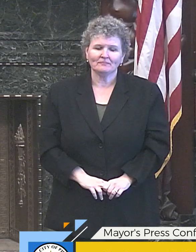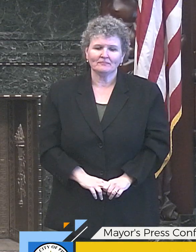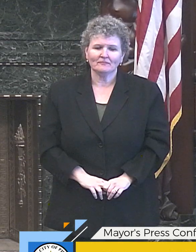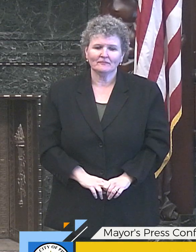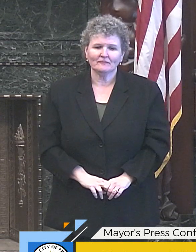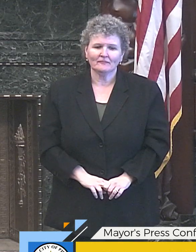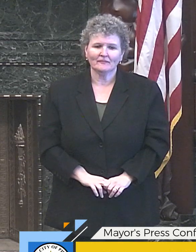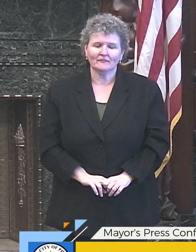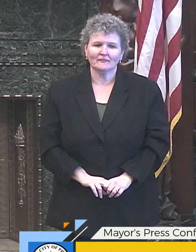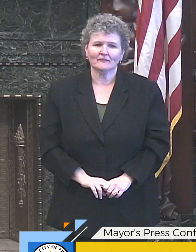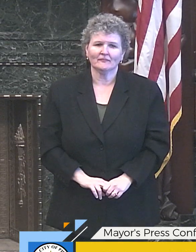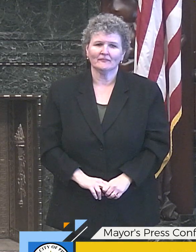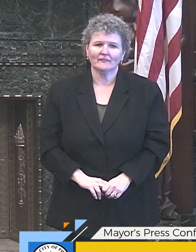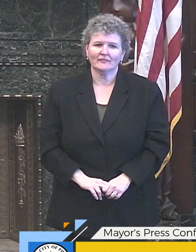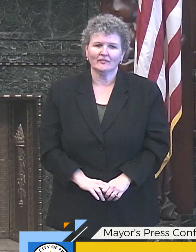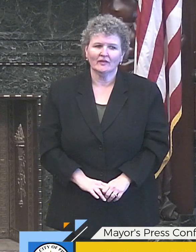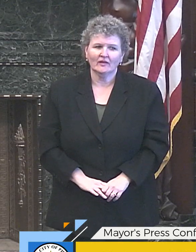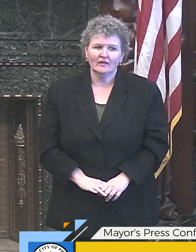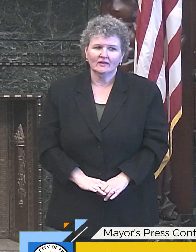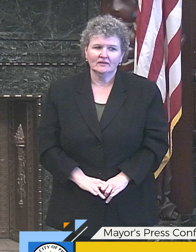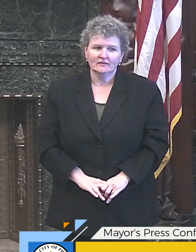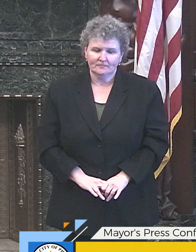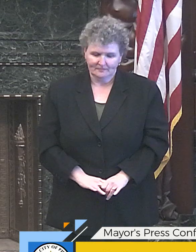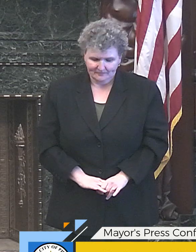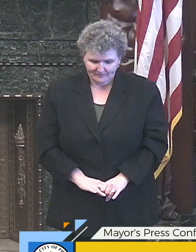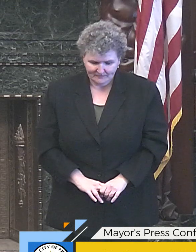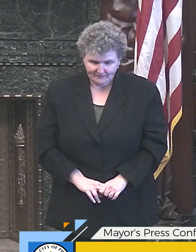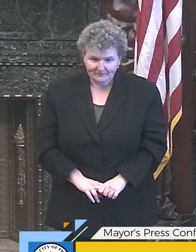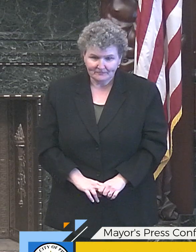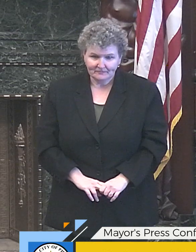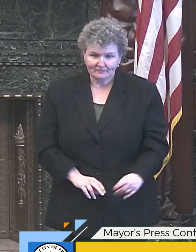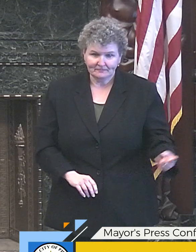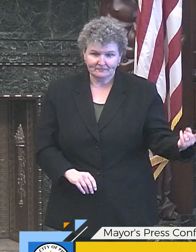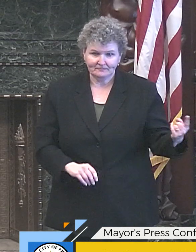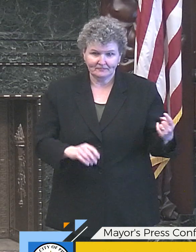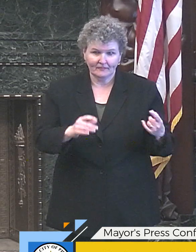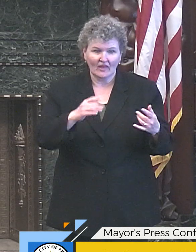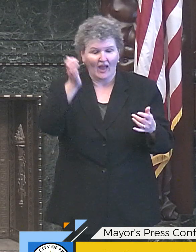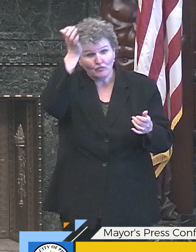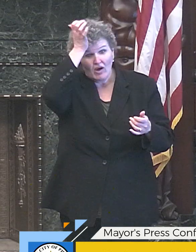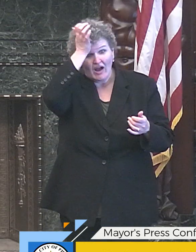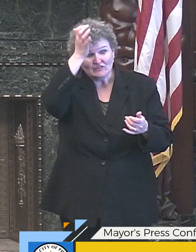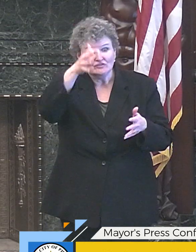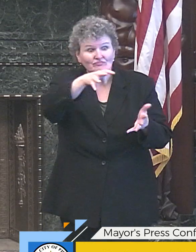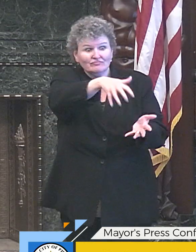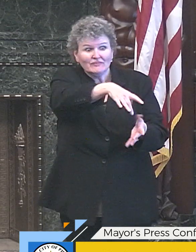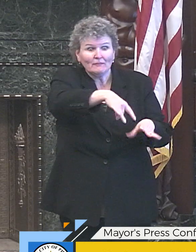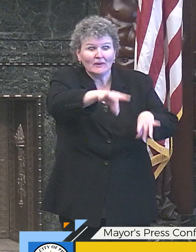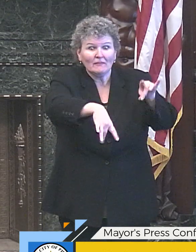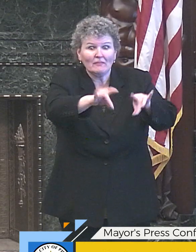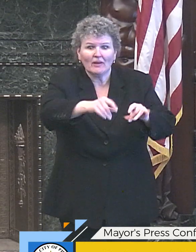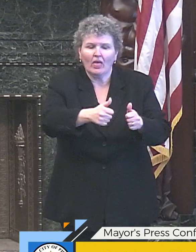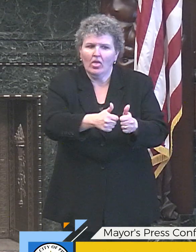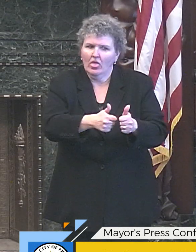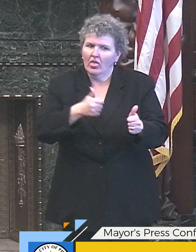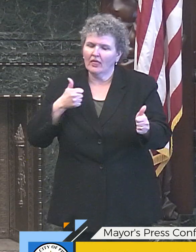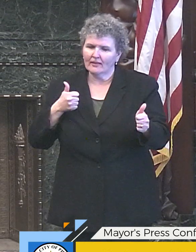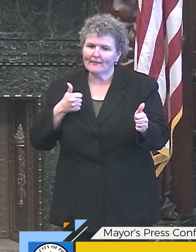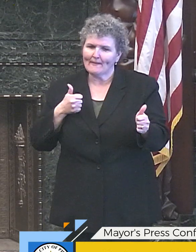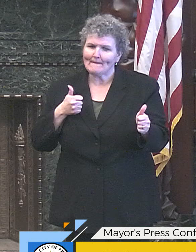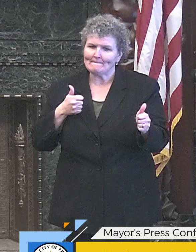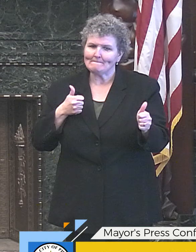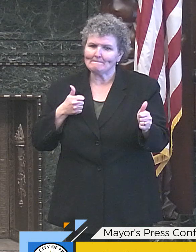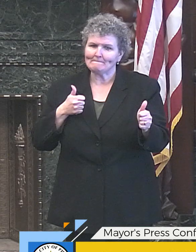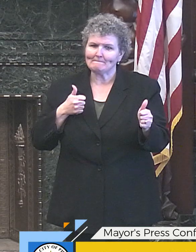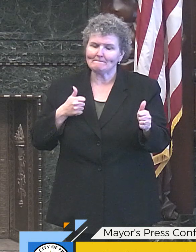Thanks. With the delays in trash pickups due to employee sick-outs, are the sick-outs continuing today, and are they